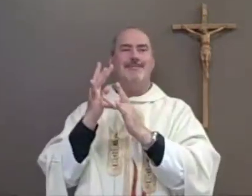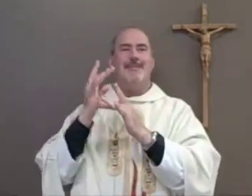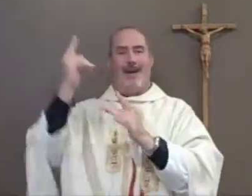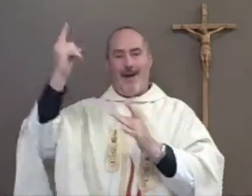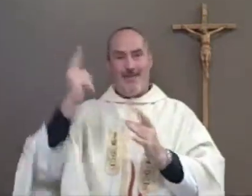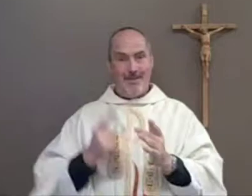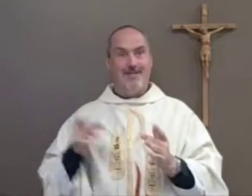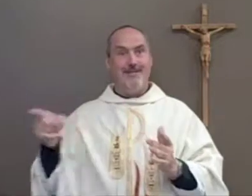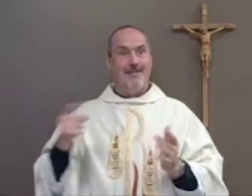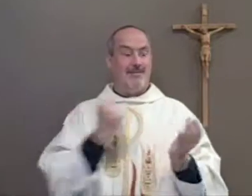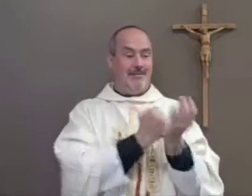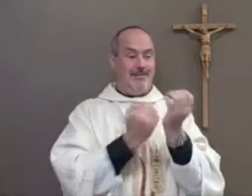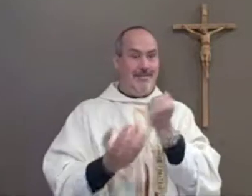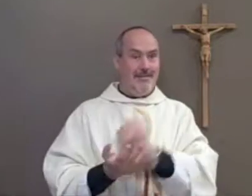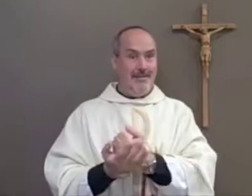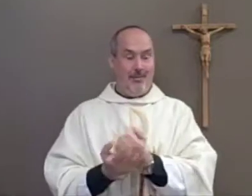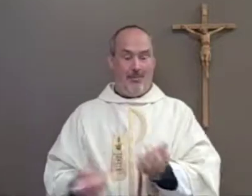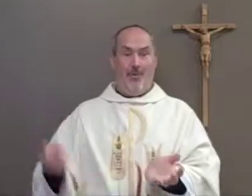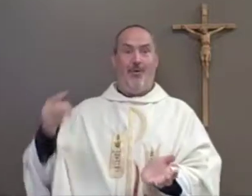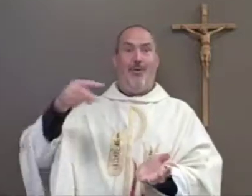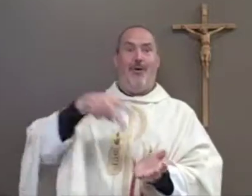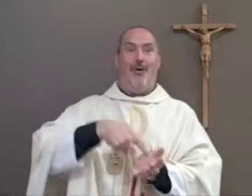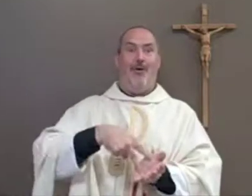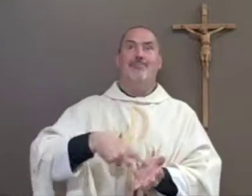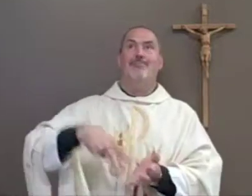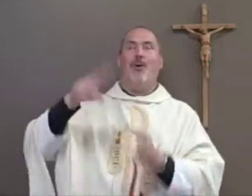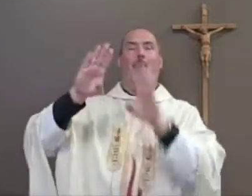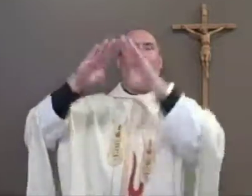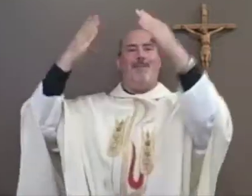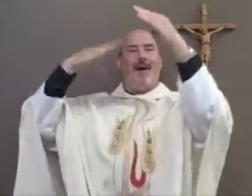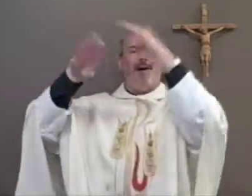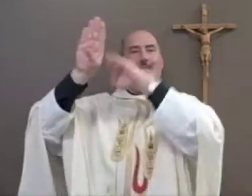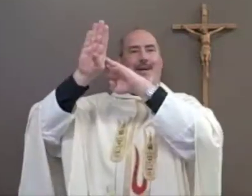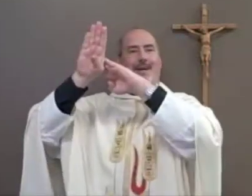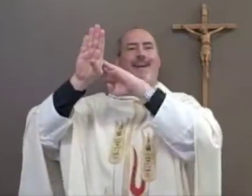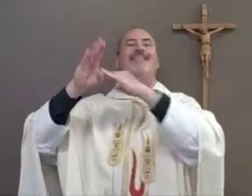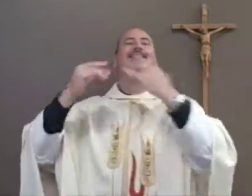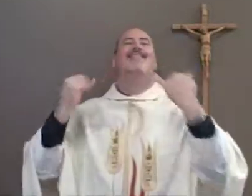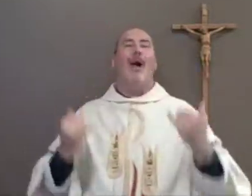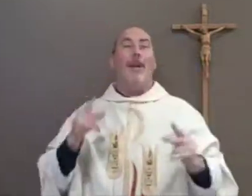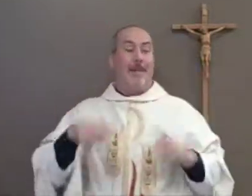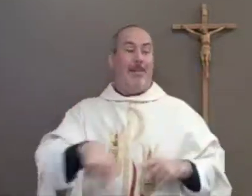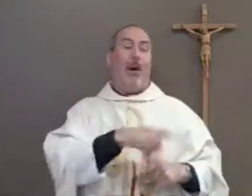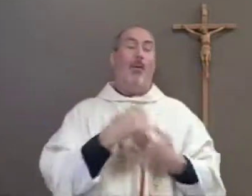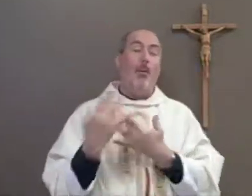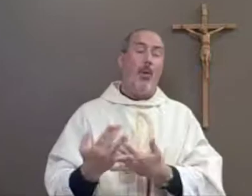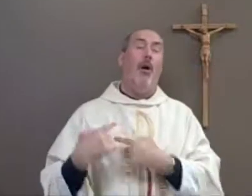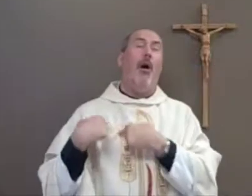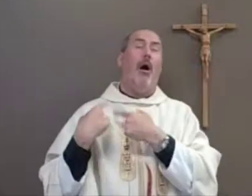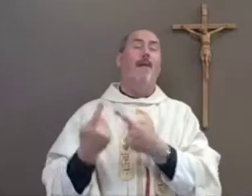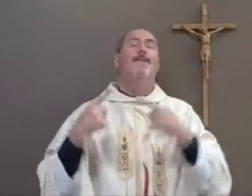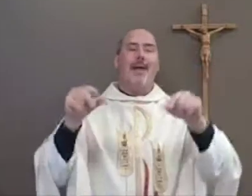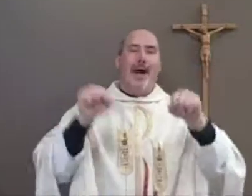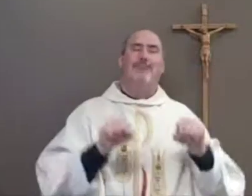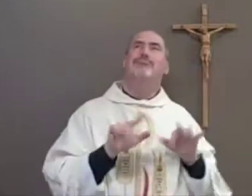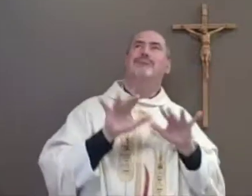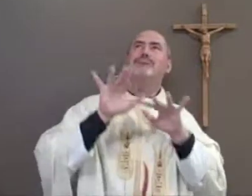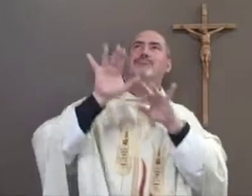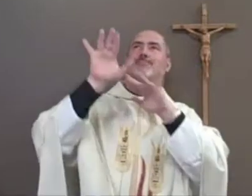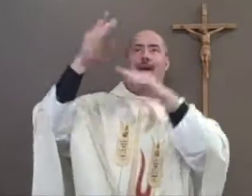day that God came, Jesus was crucified, ascended into heaven, and then